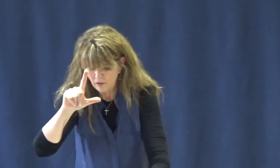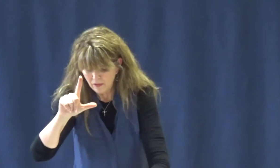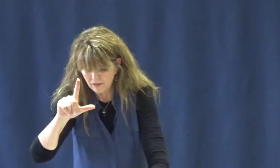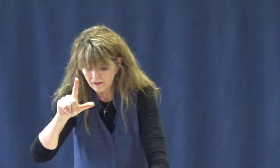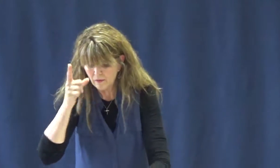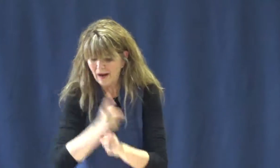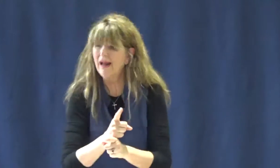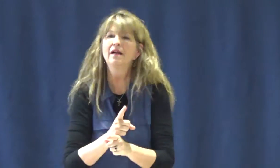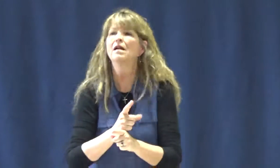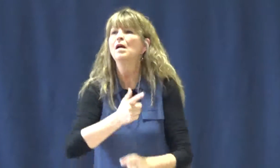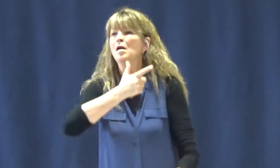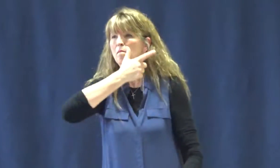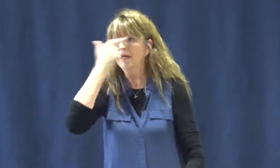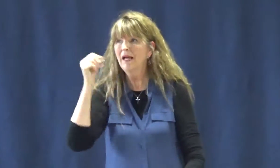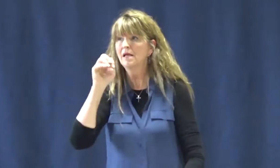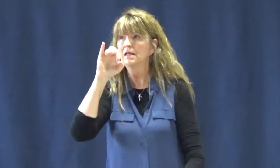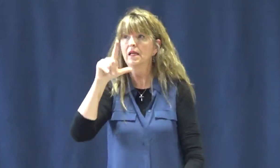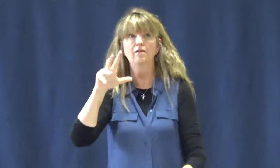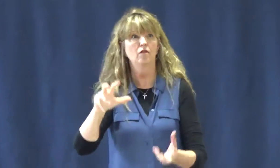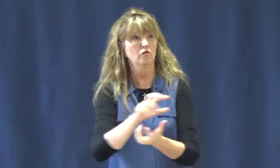We hate evil